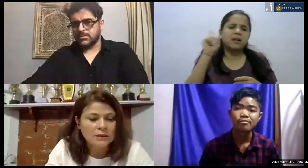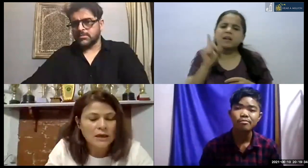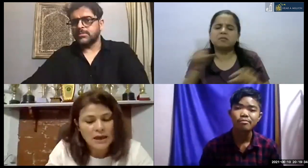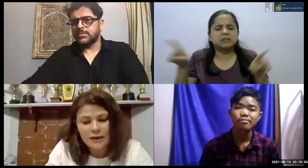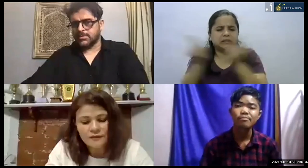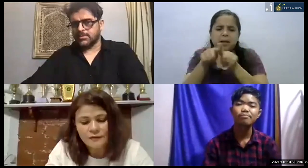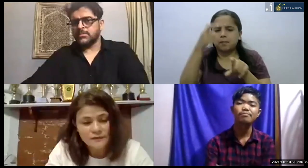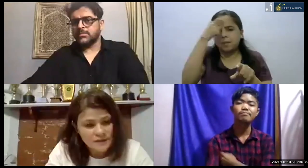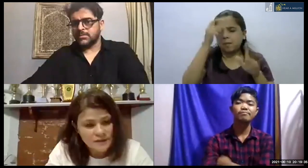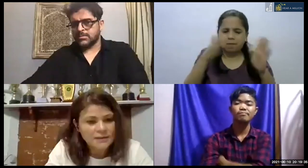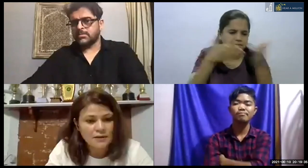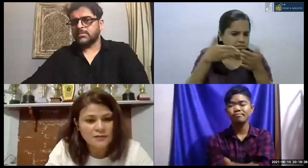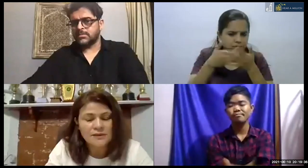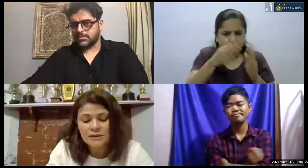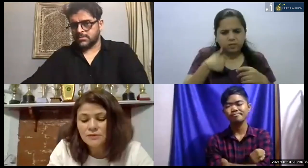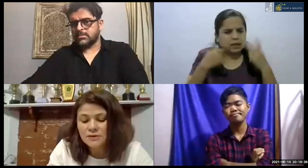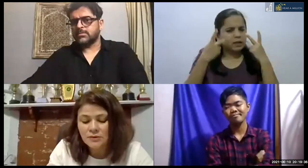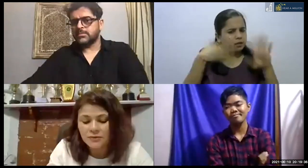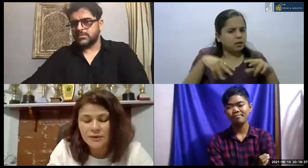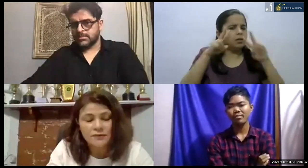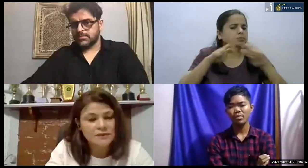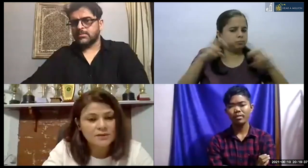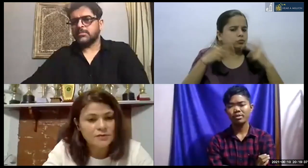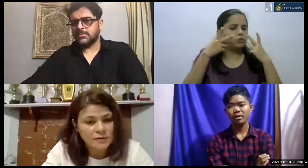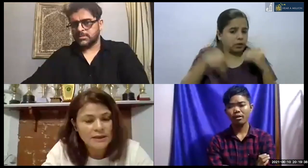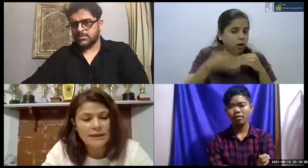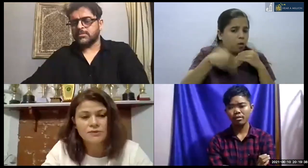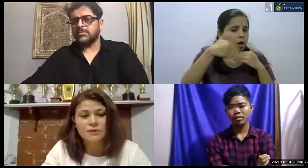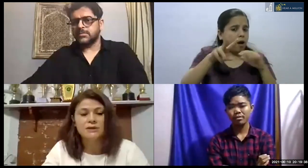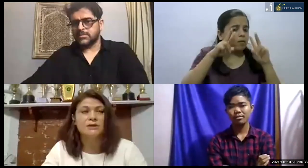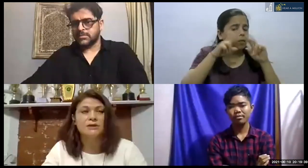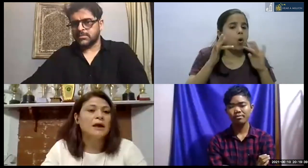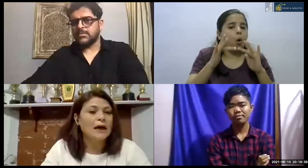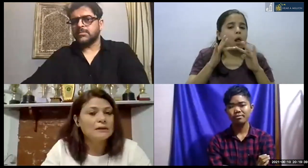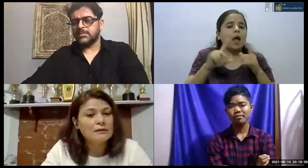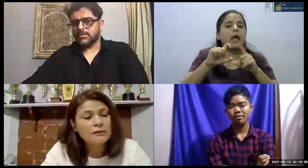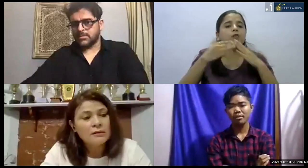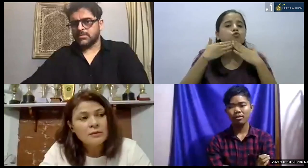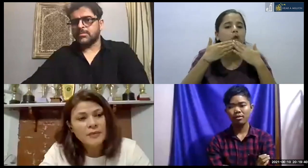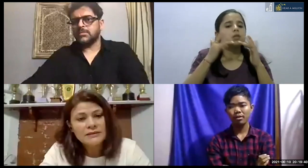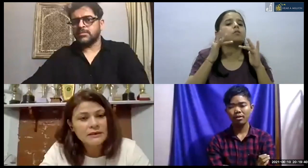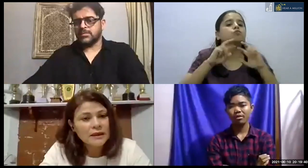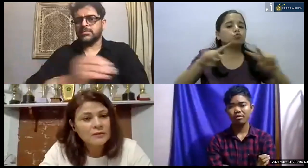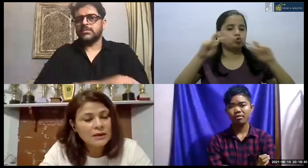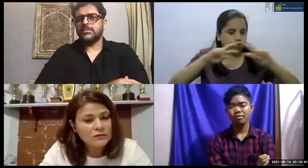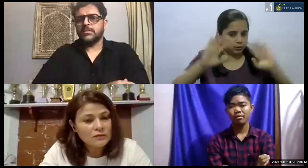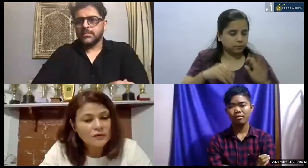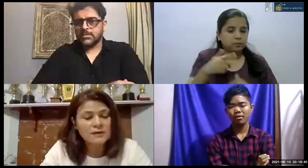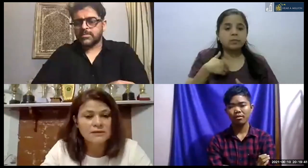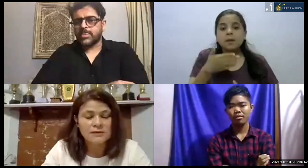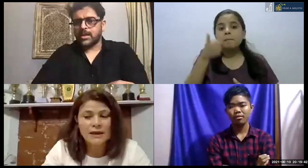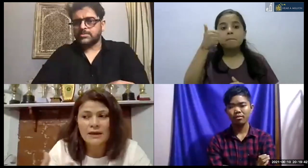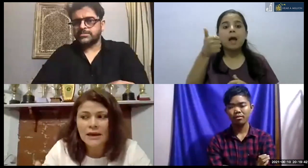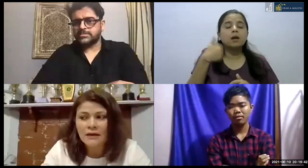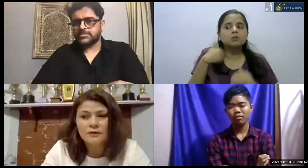children. We've seen it in our research, which is ongoing research on online education. And the best thing that we need to